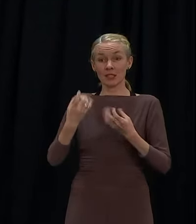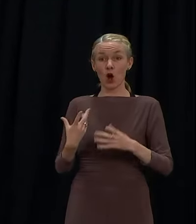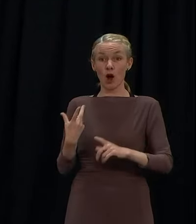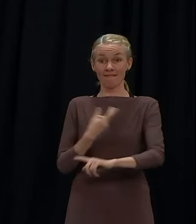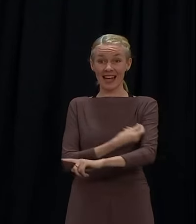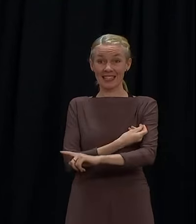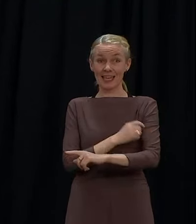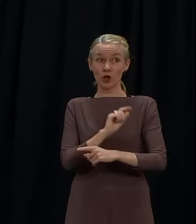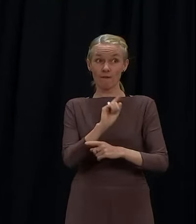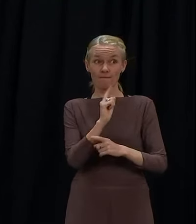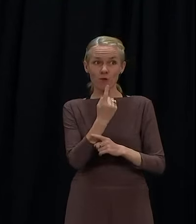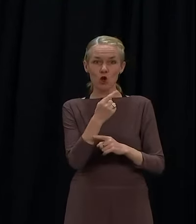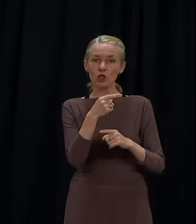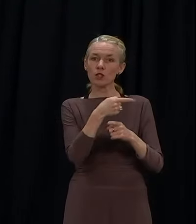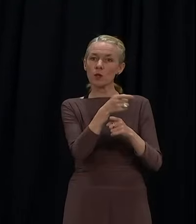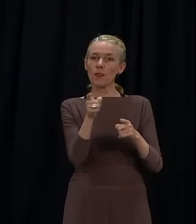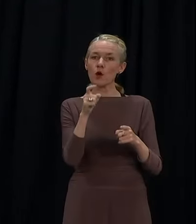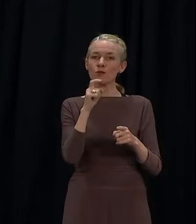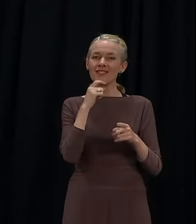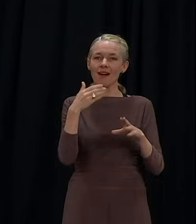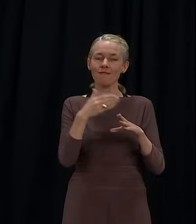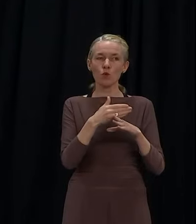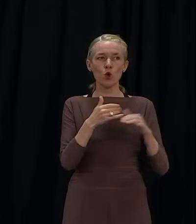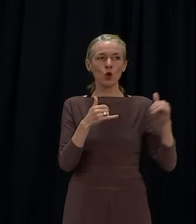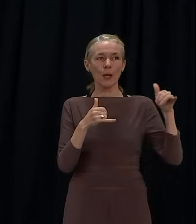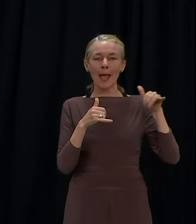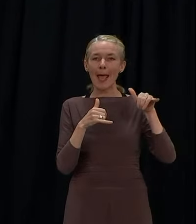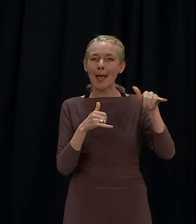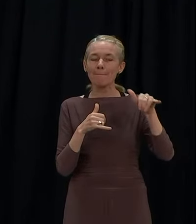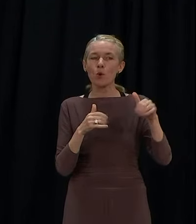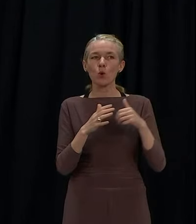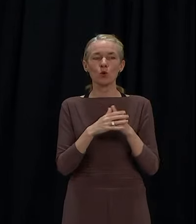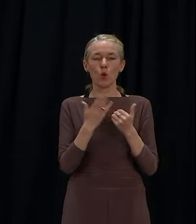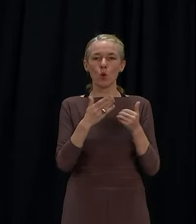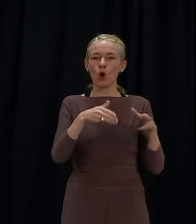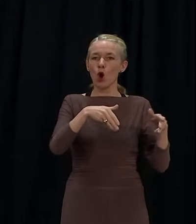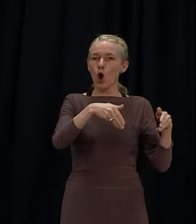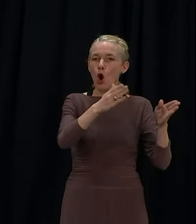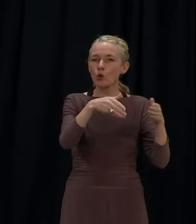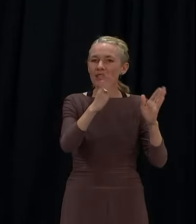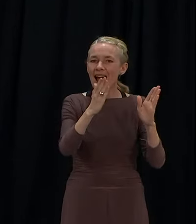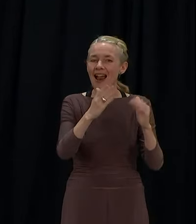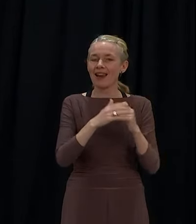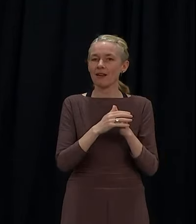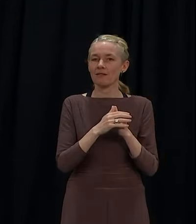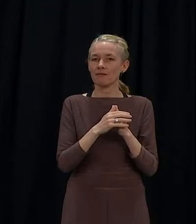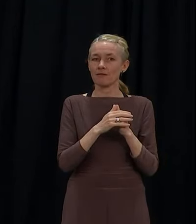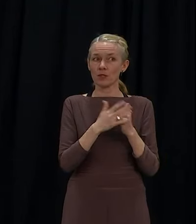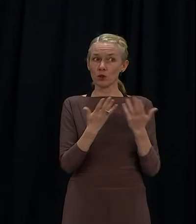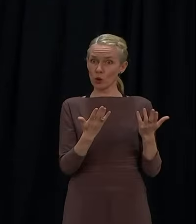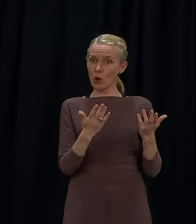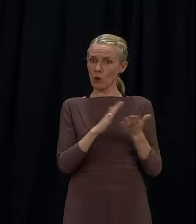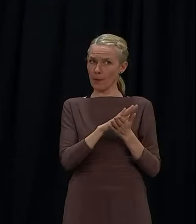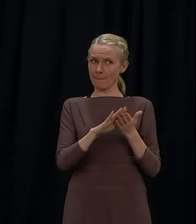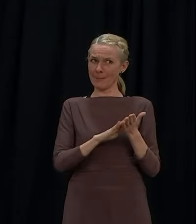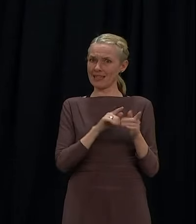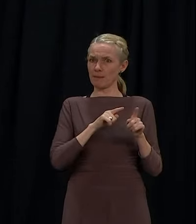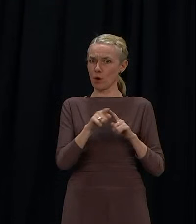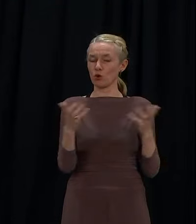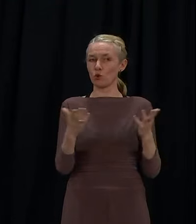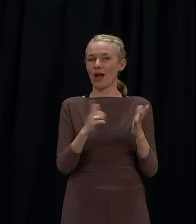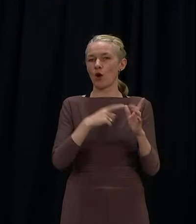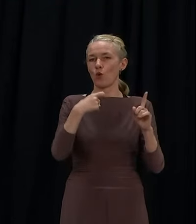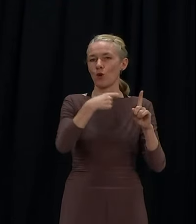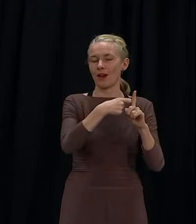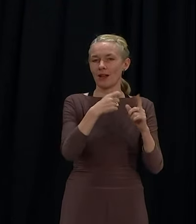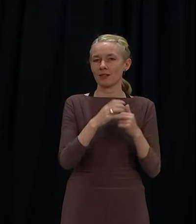workers, we want to target those who are working at MIFs, that did lead to a large proportion in Auckland. And remember, we also brought forward